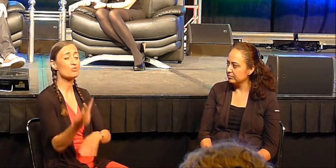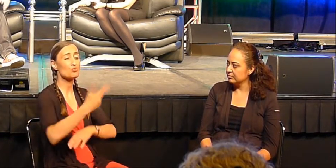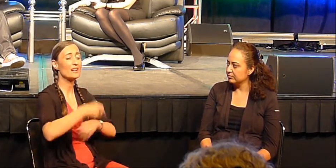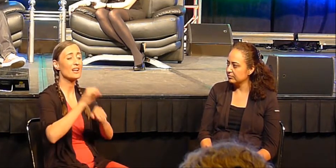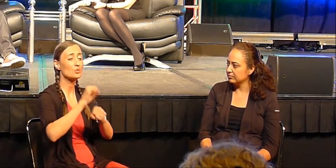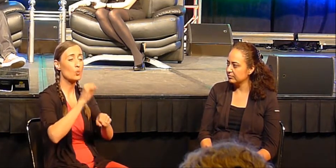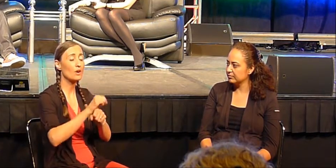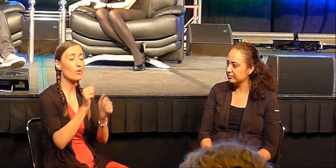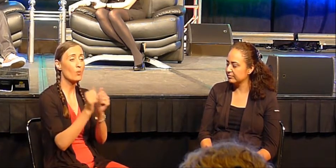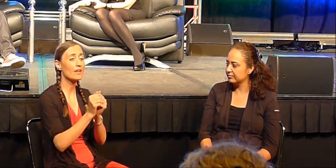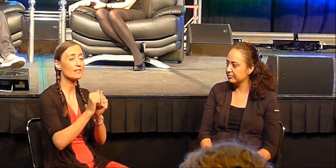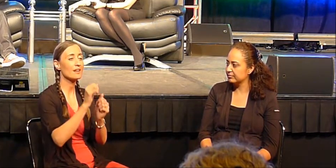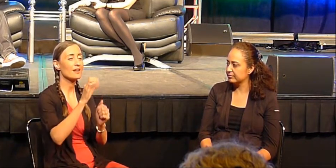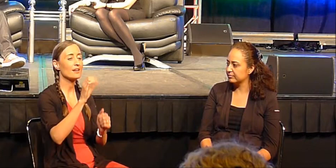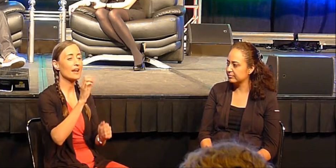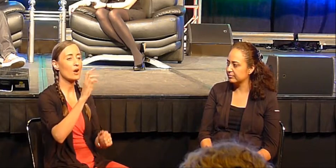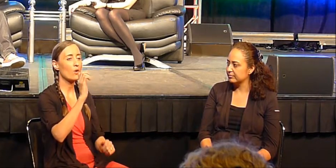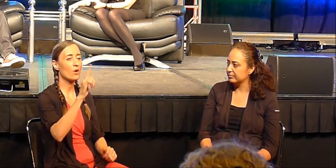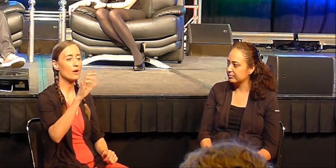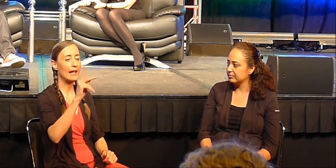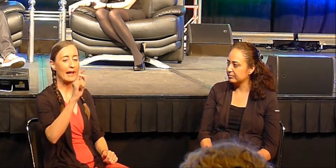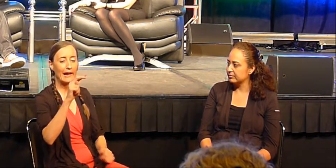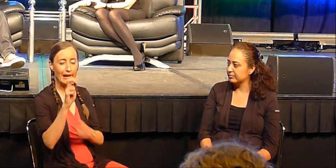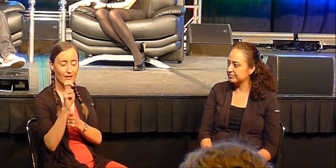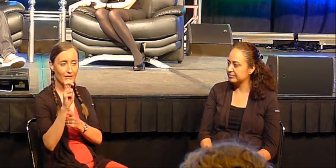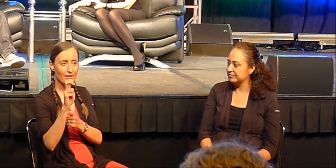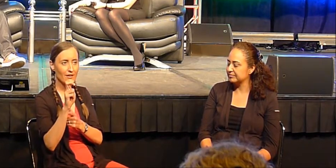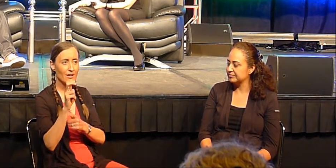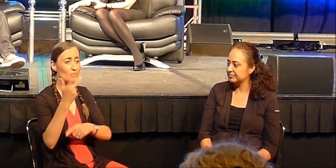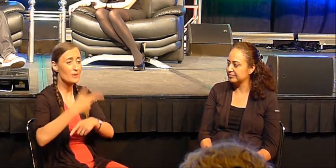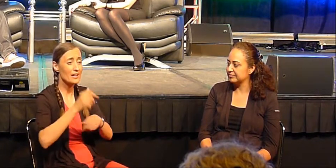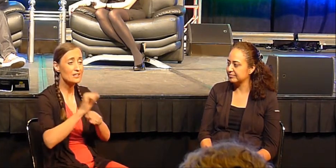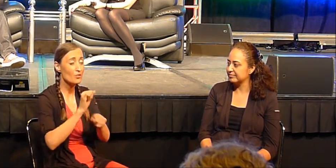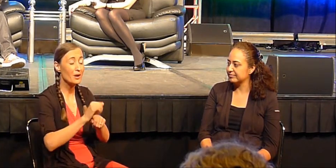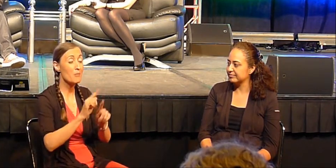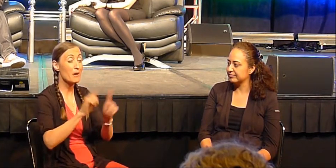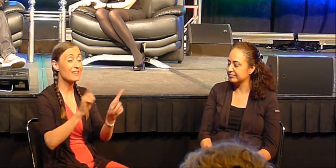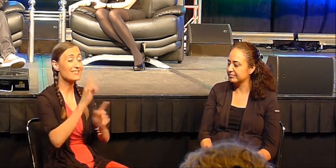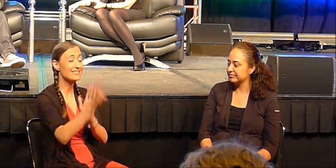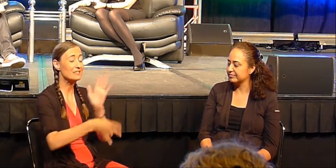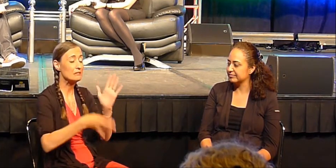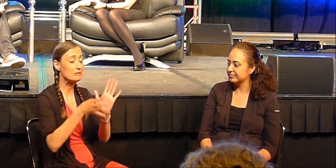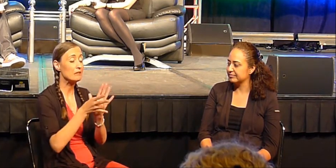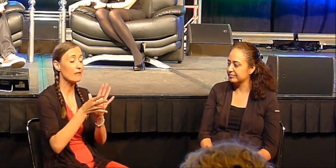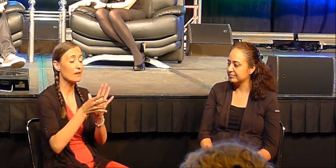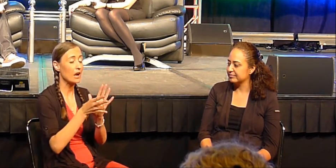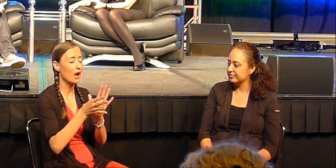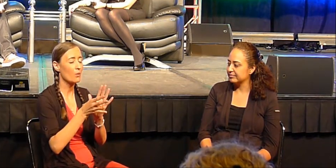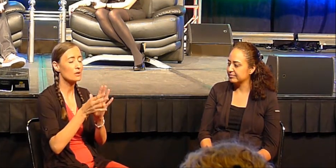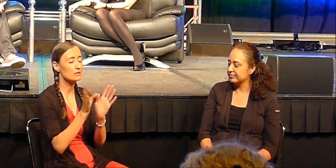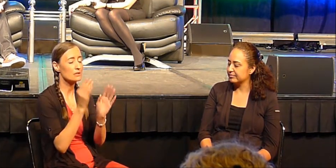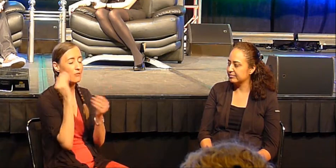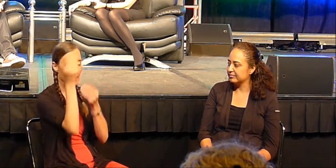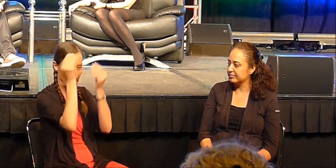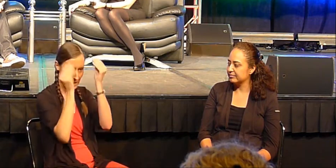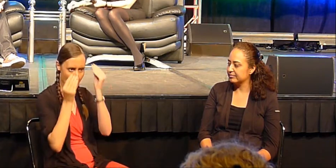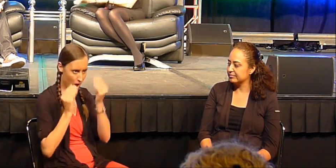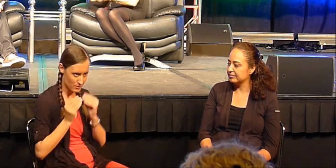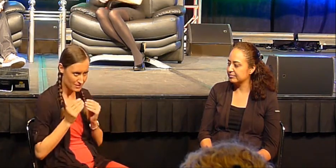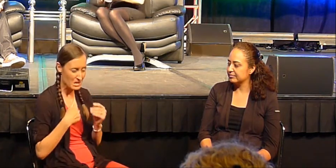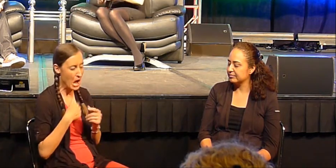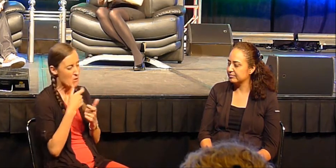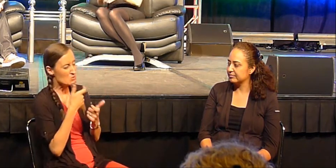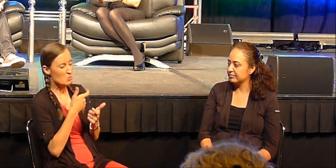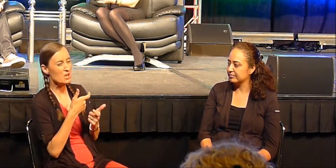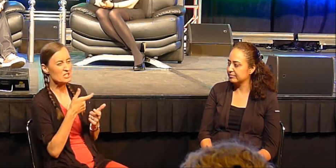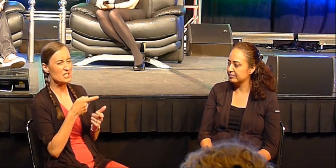Valerie. But they had to go through about 7 hours of makeup, all that prosthetics, right? And so I watched Billy get ready